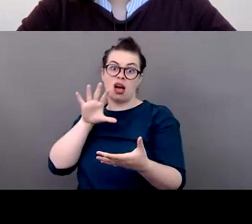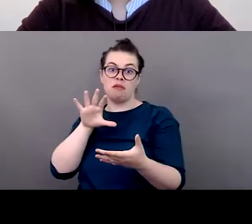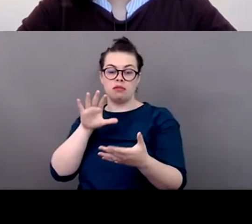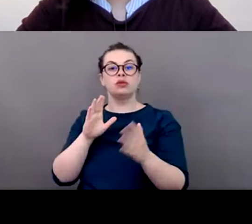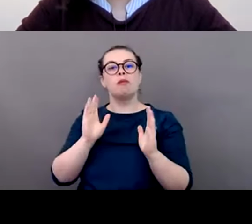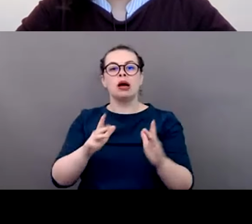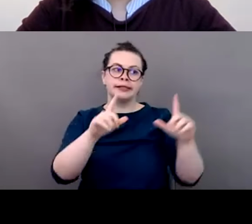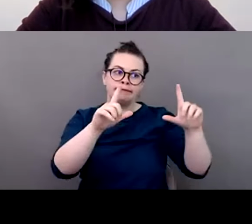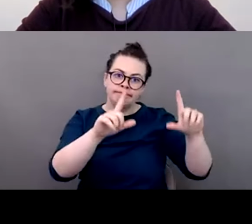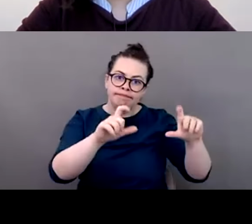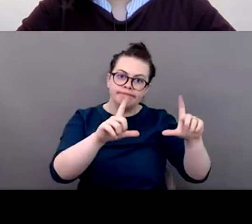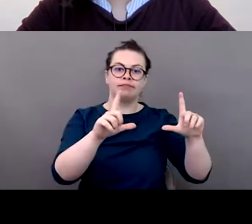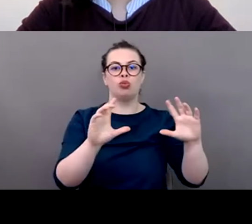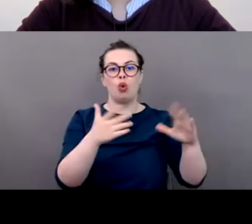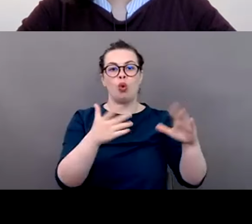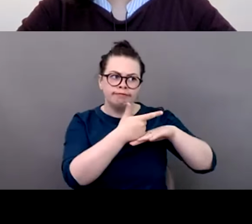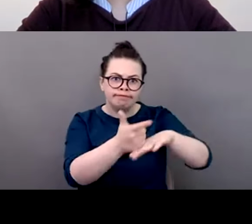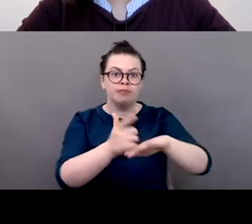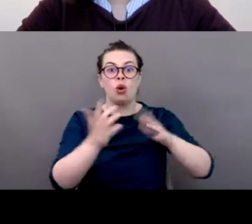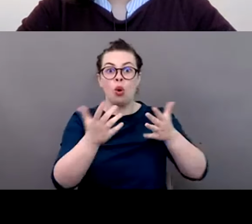message. So in this particular case,